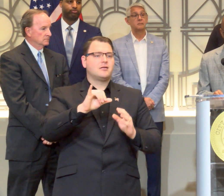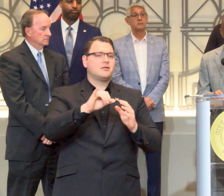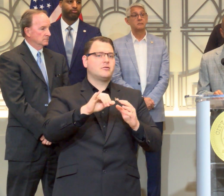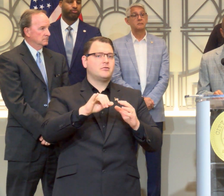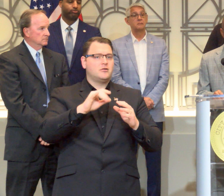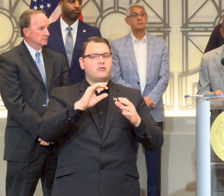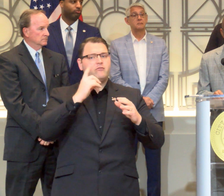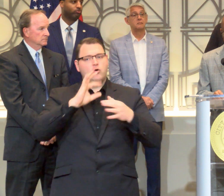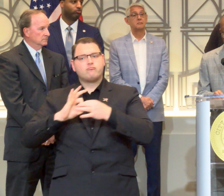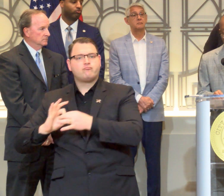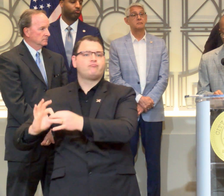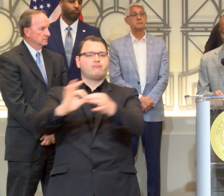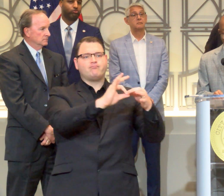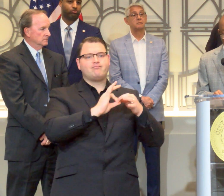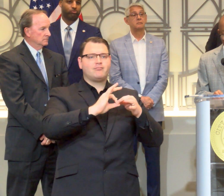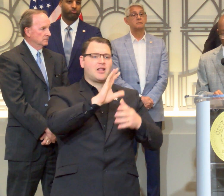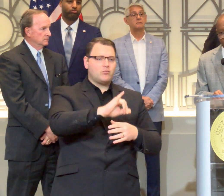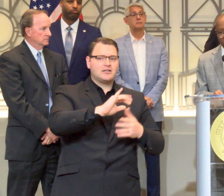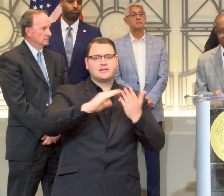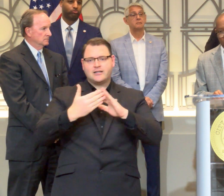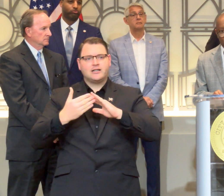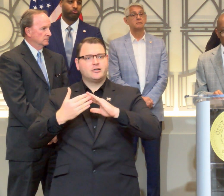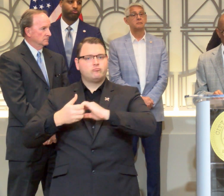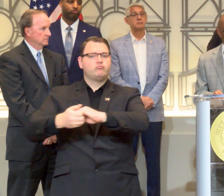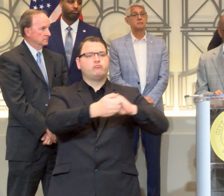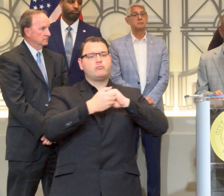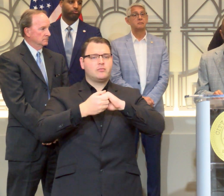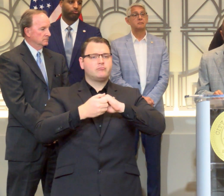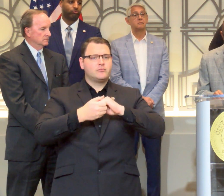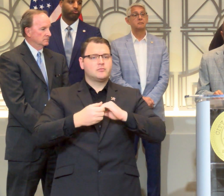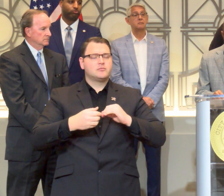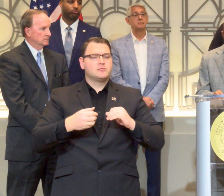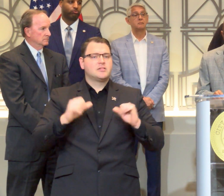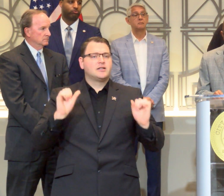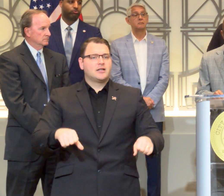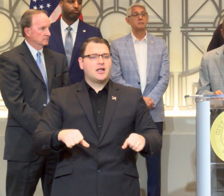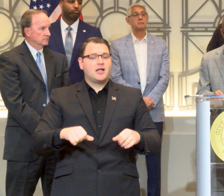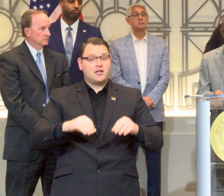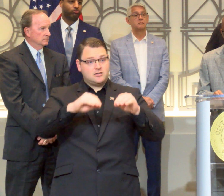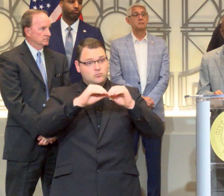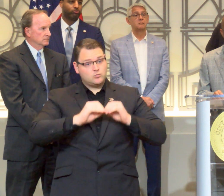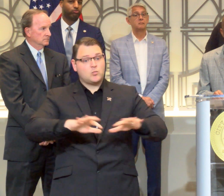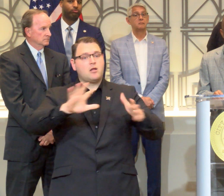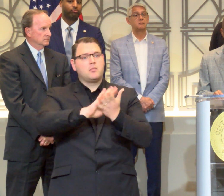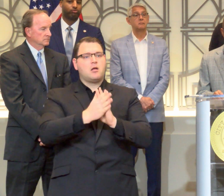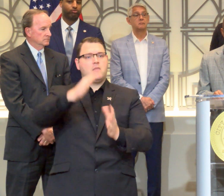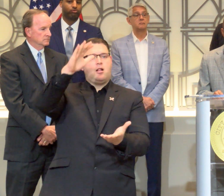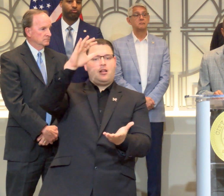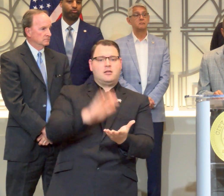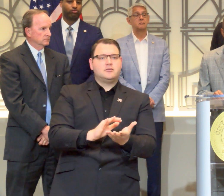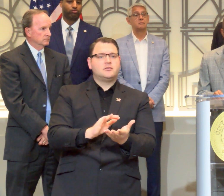together, we will be able to slow down. We'll be able to slow down the